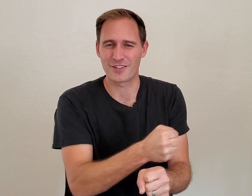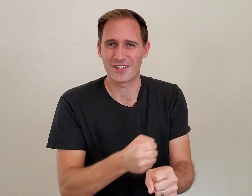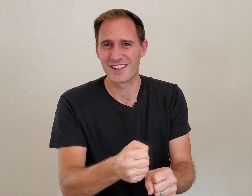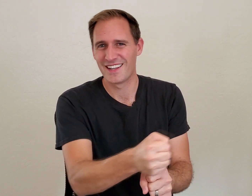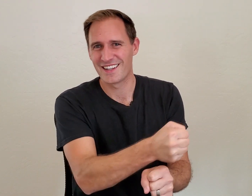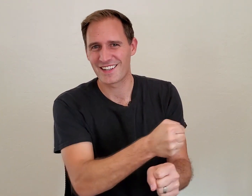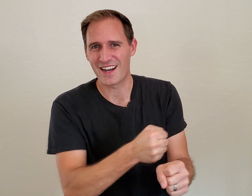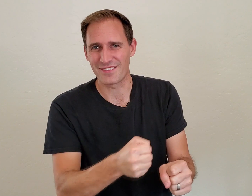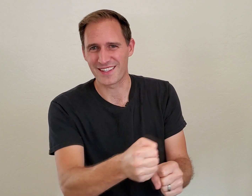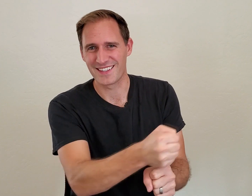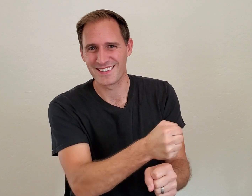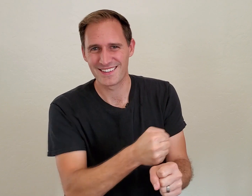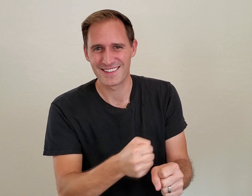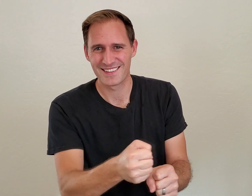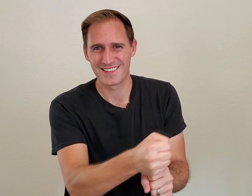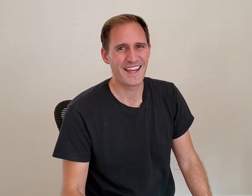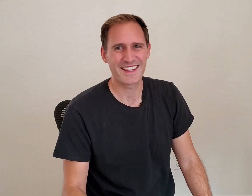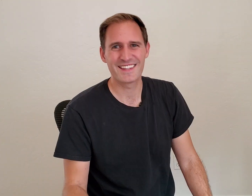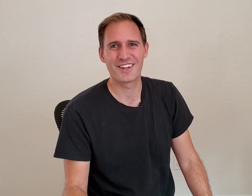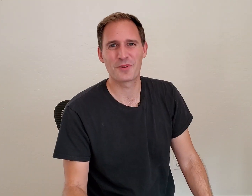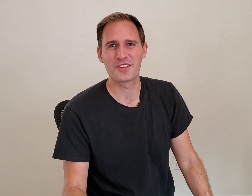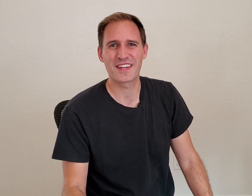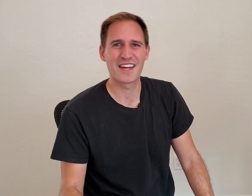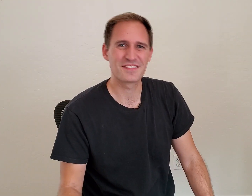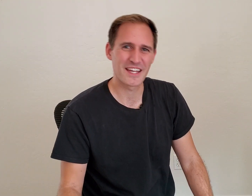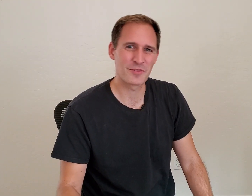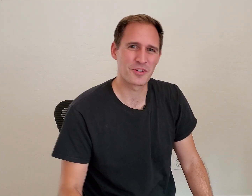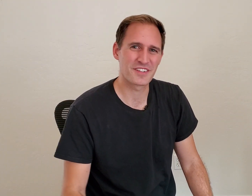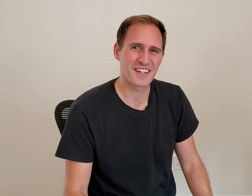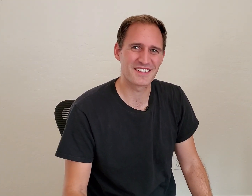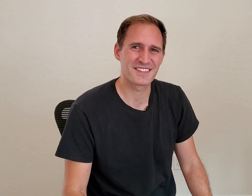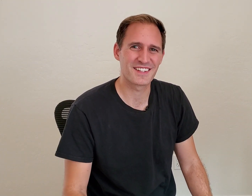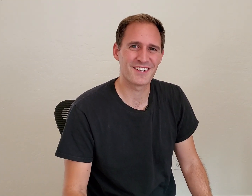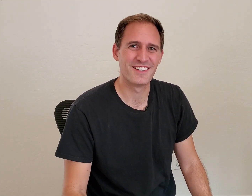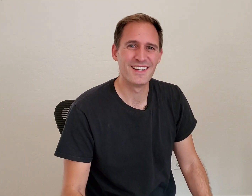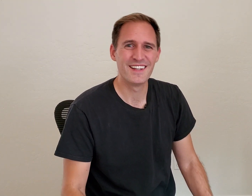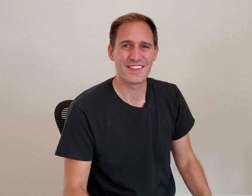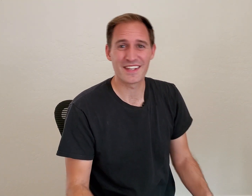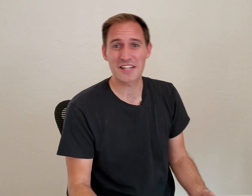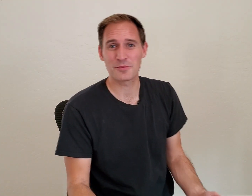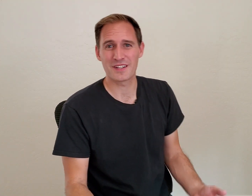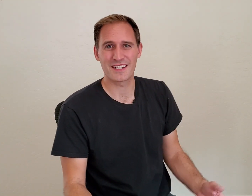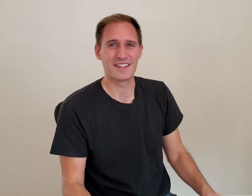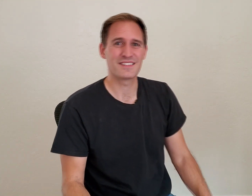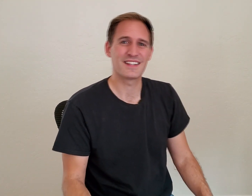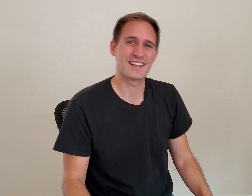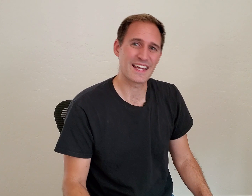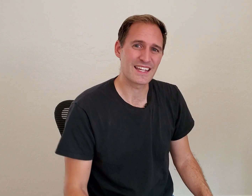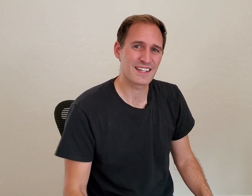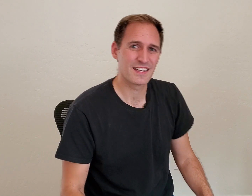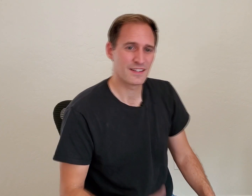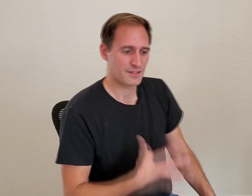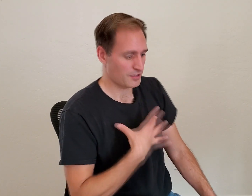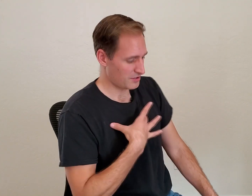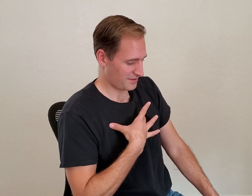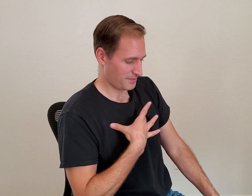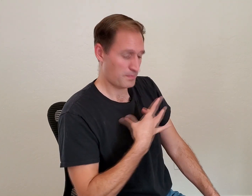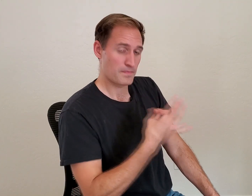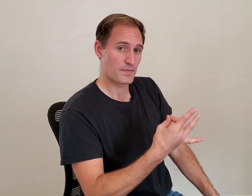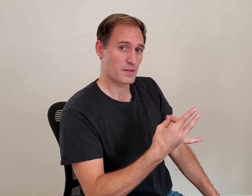grinder. Coffee. Hang in there, we only have 7 more signs to go. The next one is like. So you just